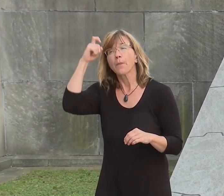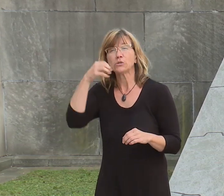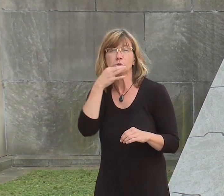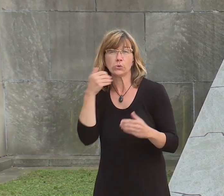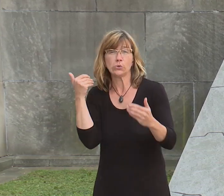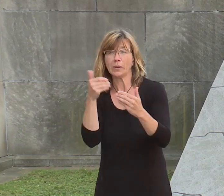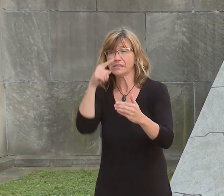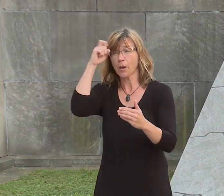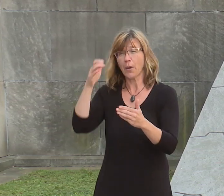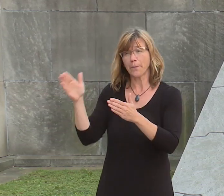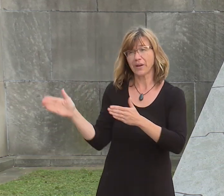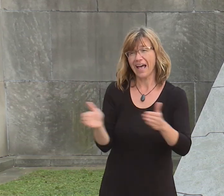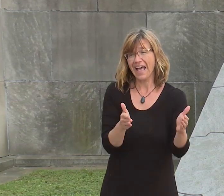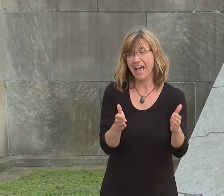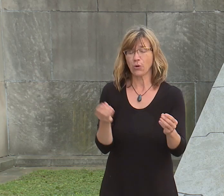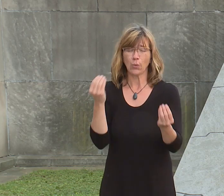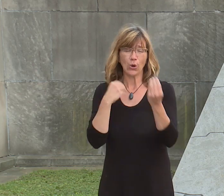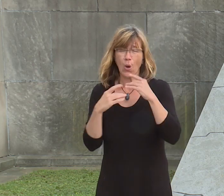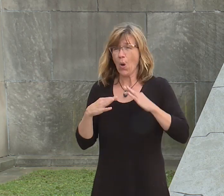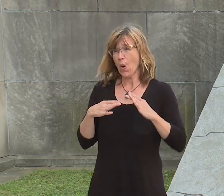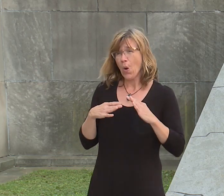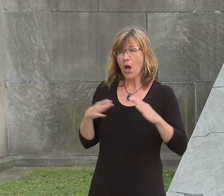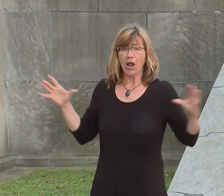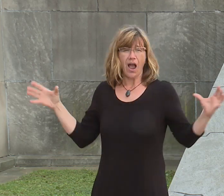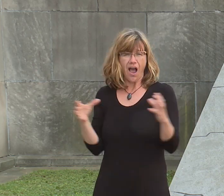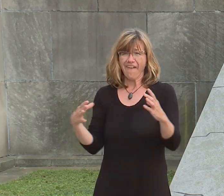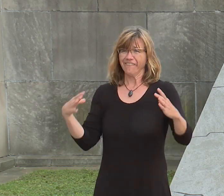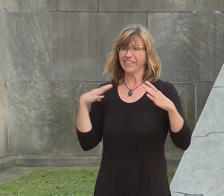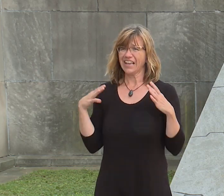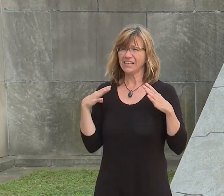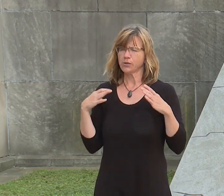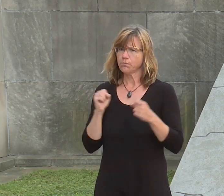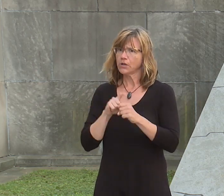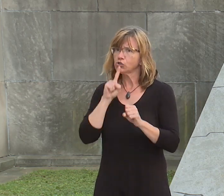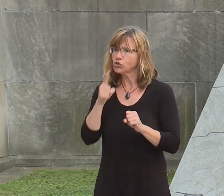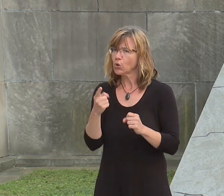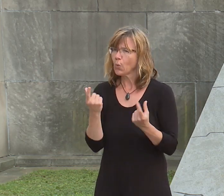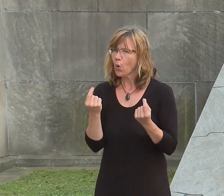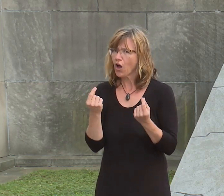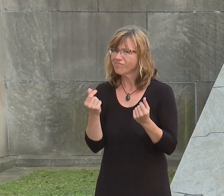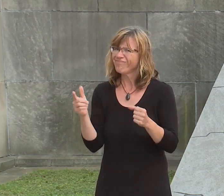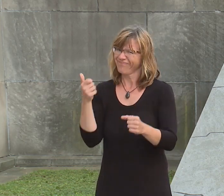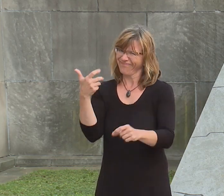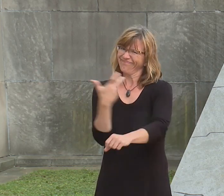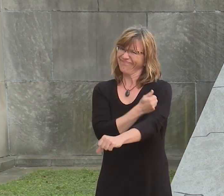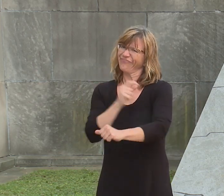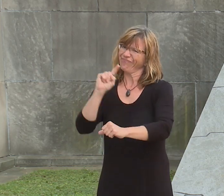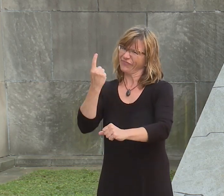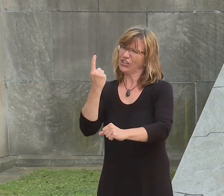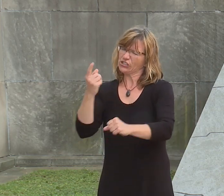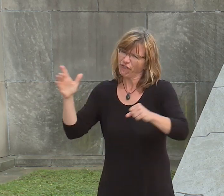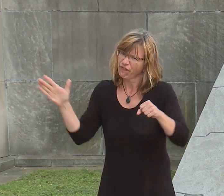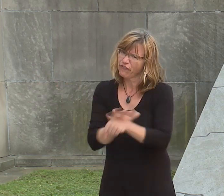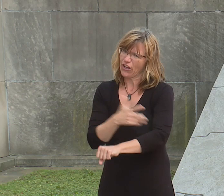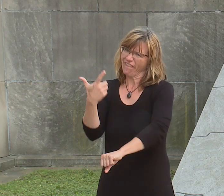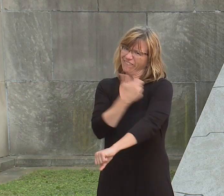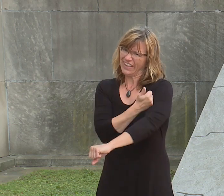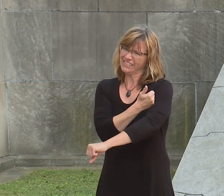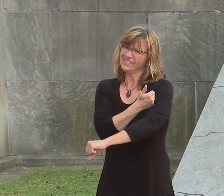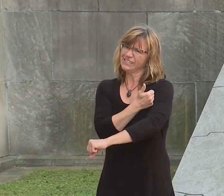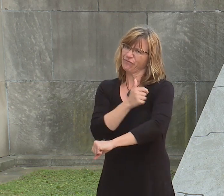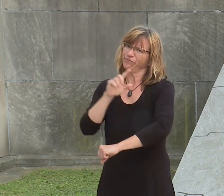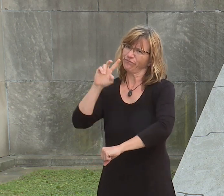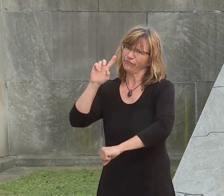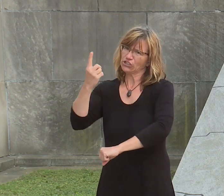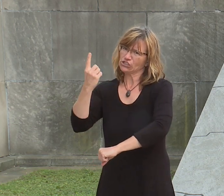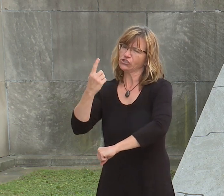this weekend, make sure that they get vaccinated as well so that we can get to 65% vaccination. I am encouraged